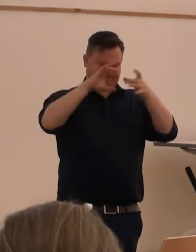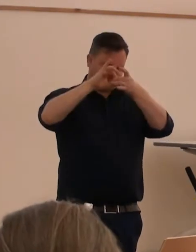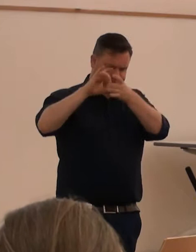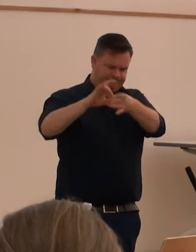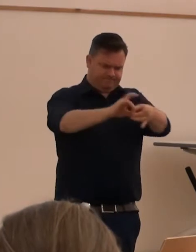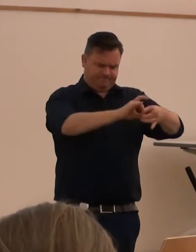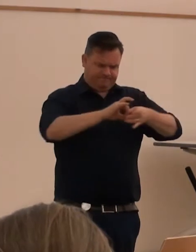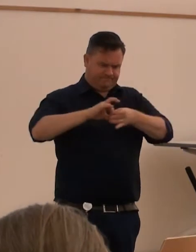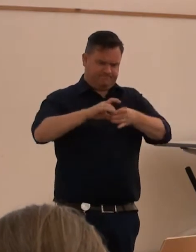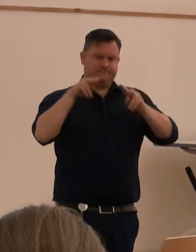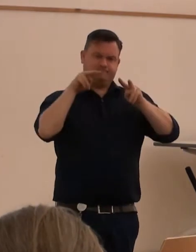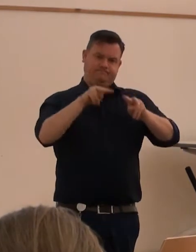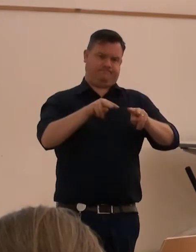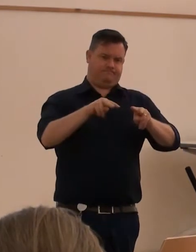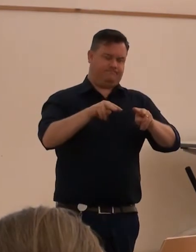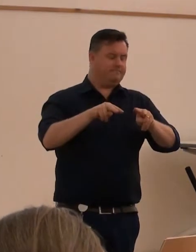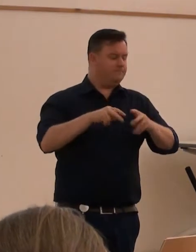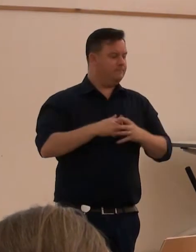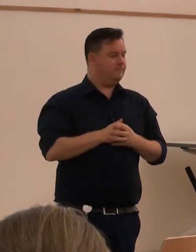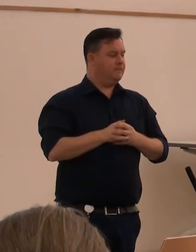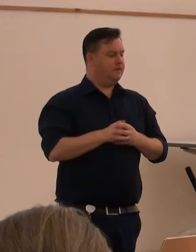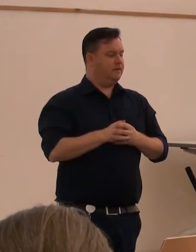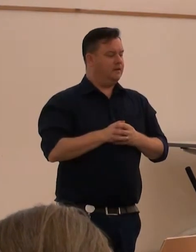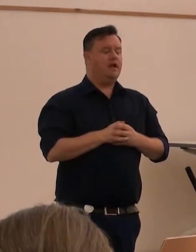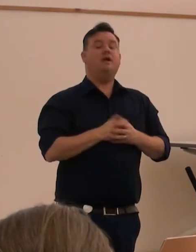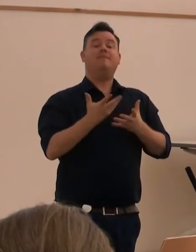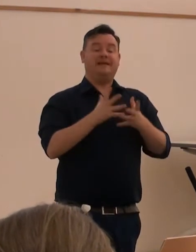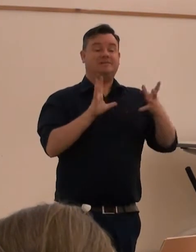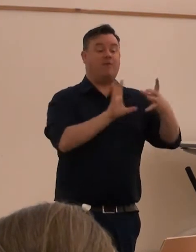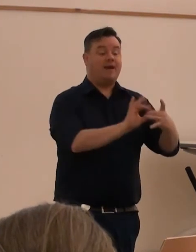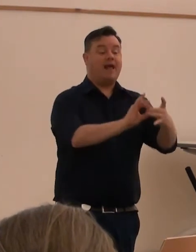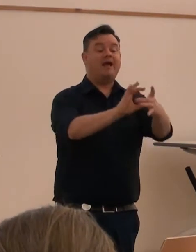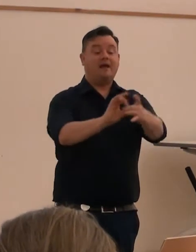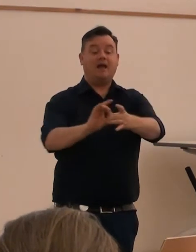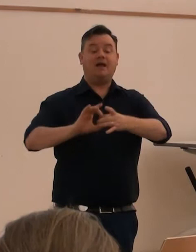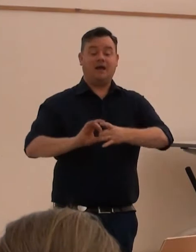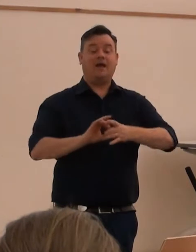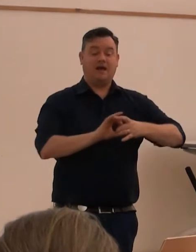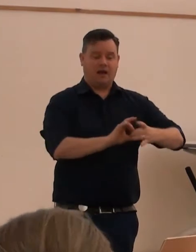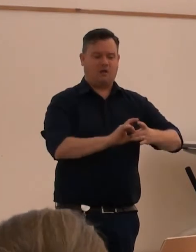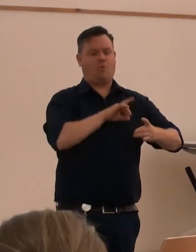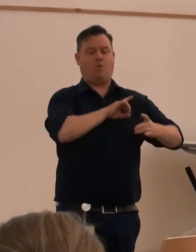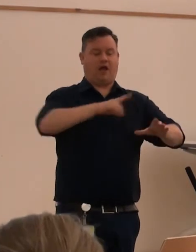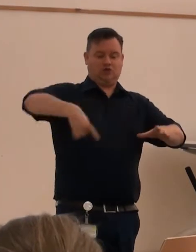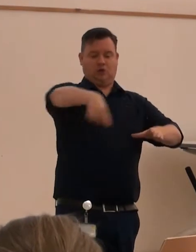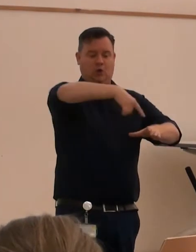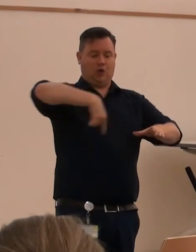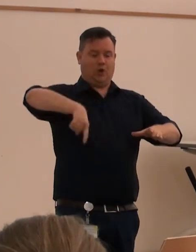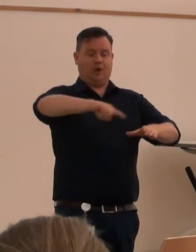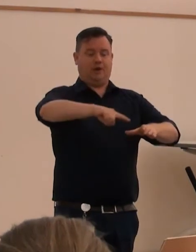and the arc reintegrates the five pieces of wood. And I did that with a number of